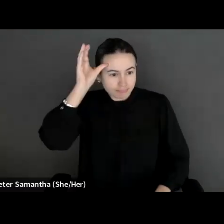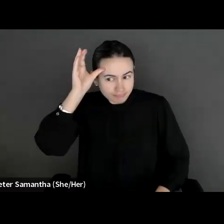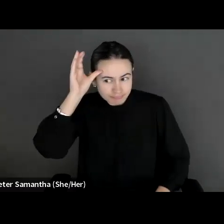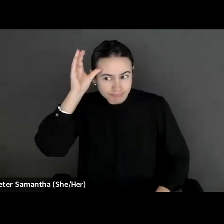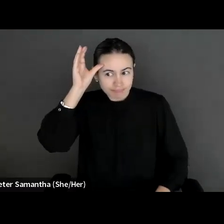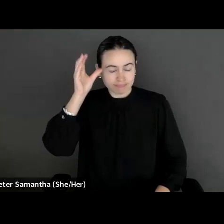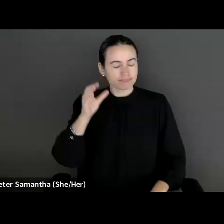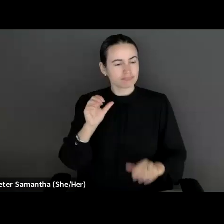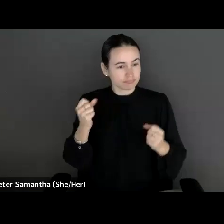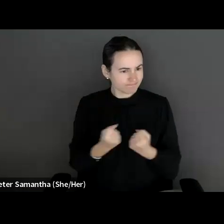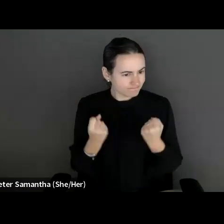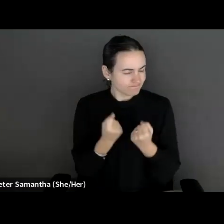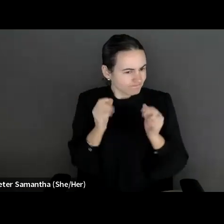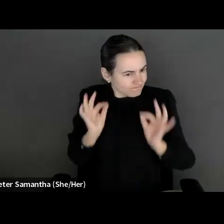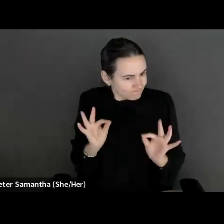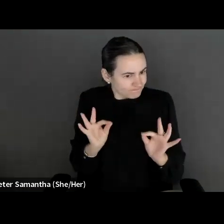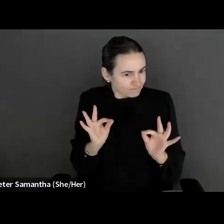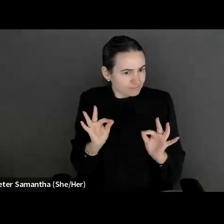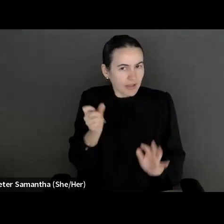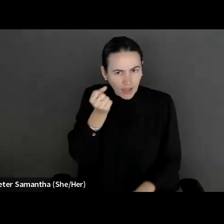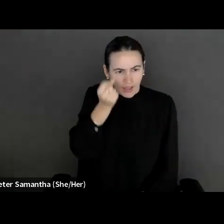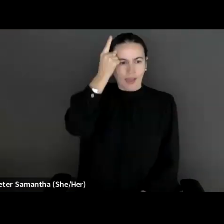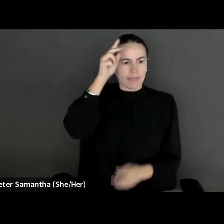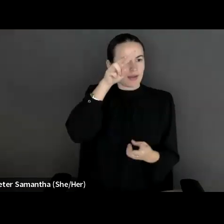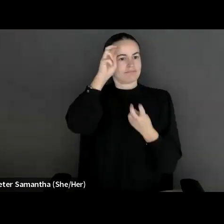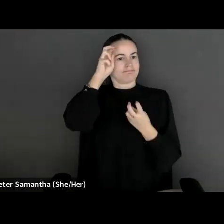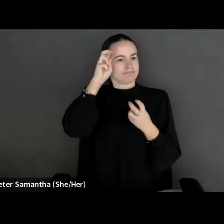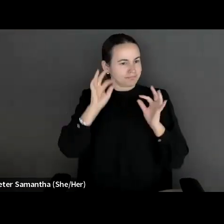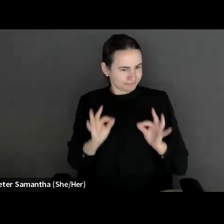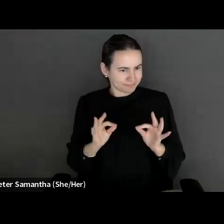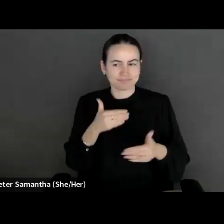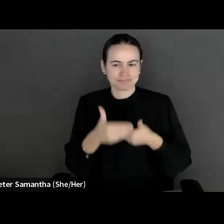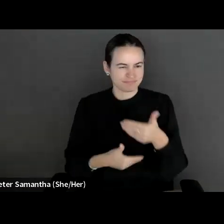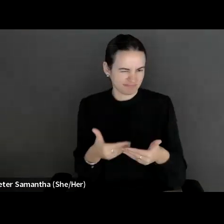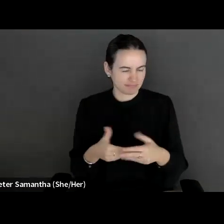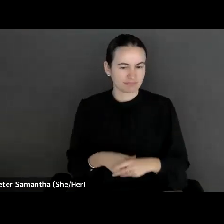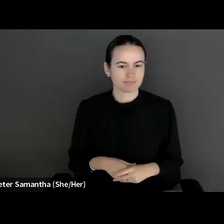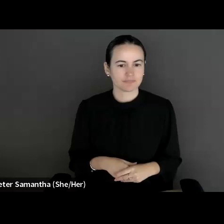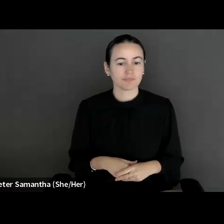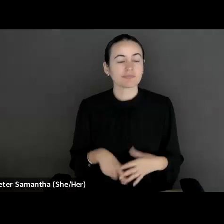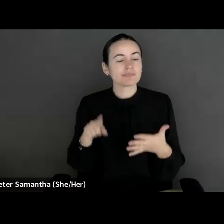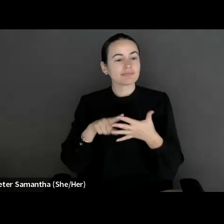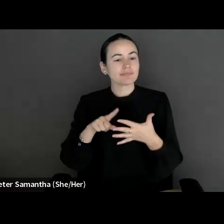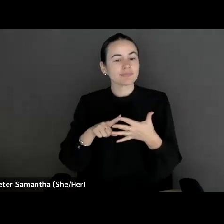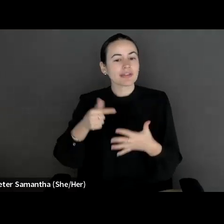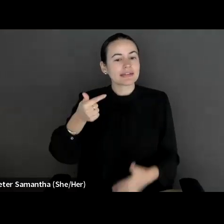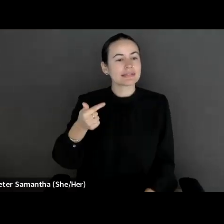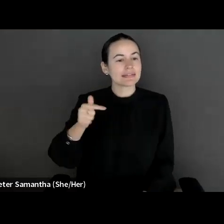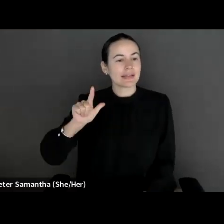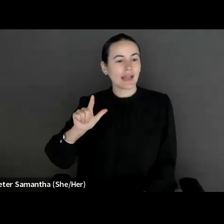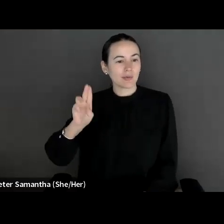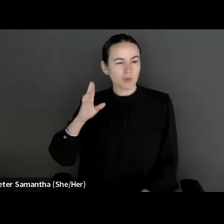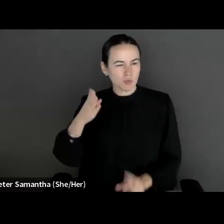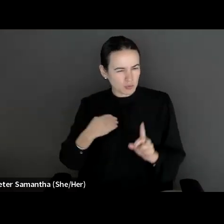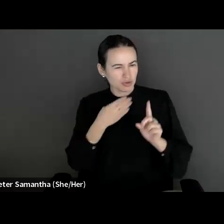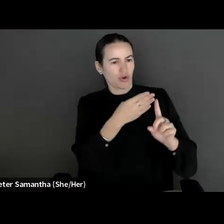adequacy, comprehensibility, and so on. The second one was the target language use domain, where the scale